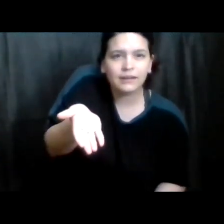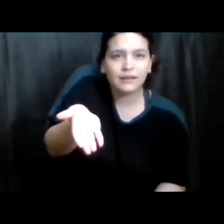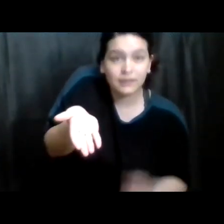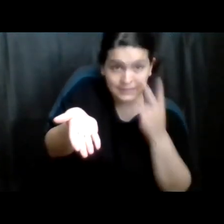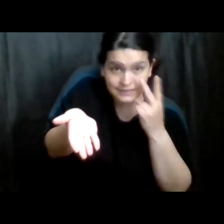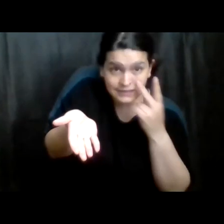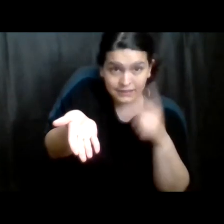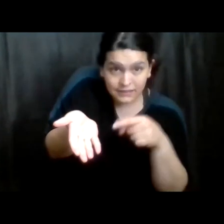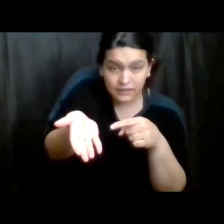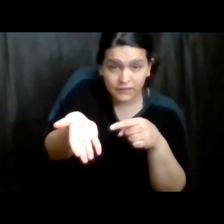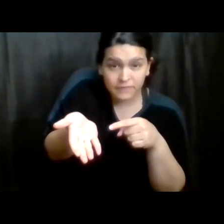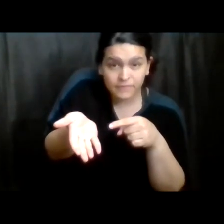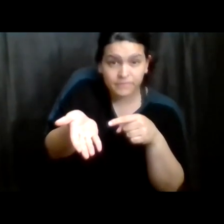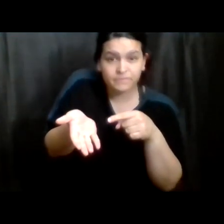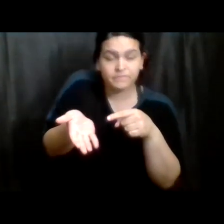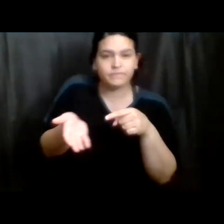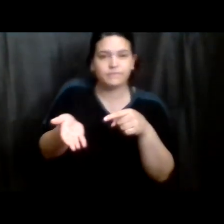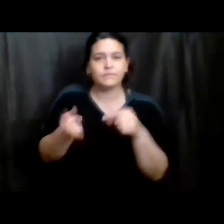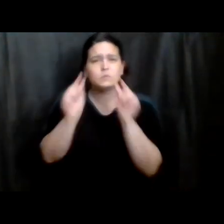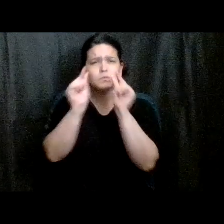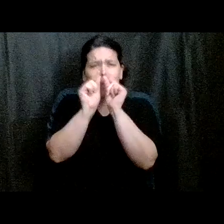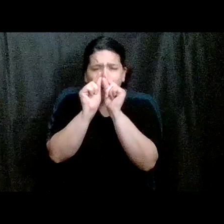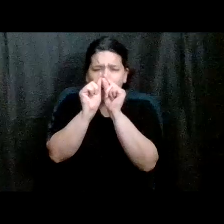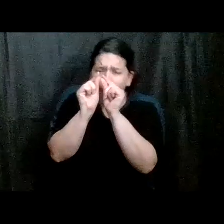Okay, there's the seed. You can see how tiny it is.